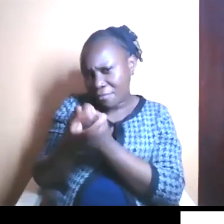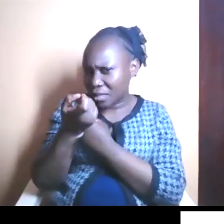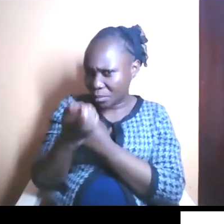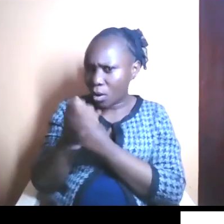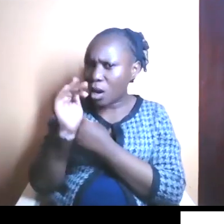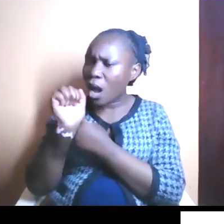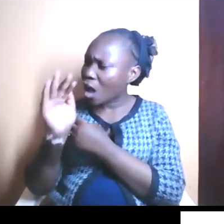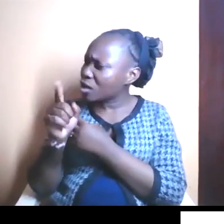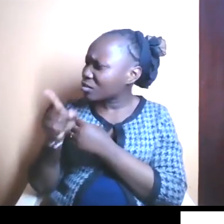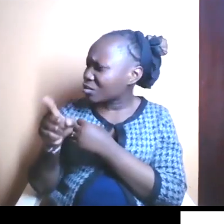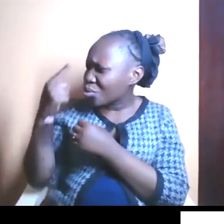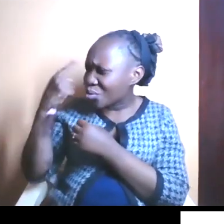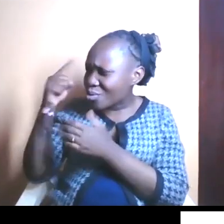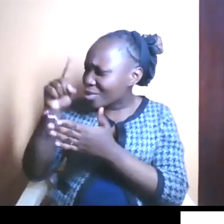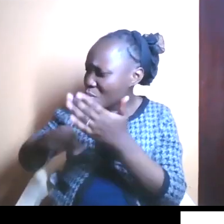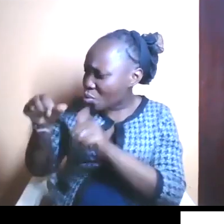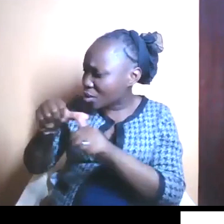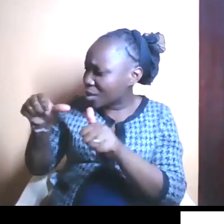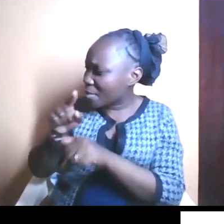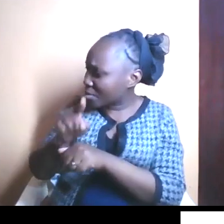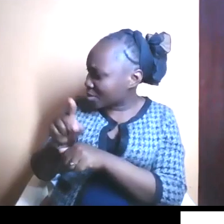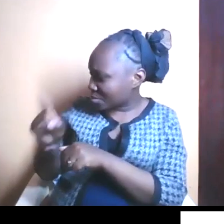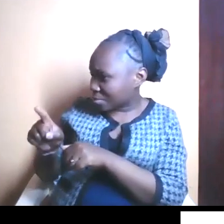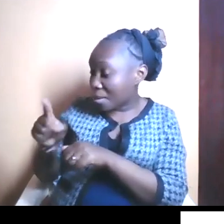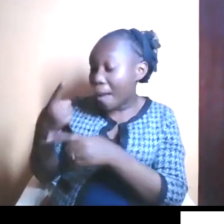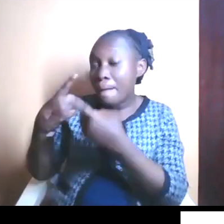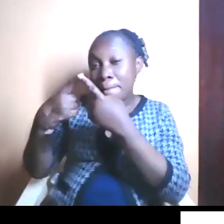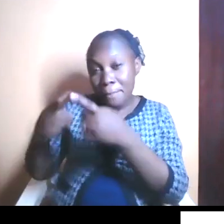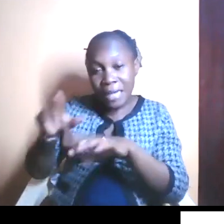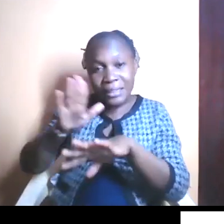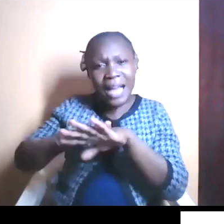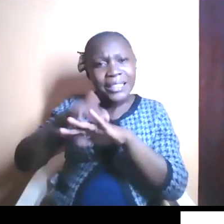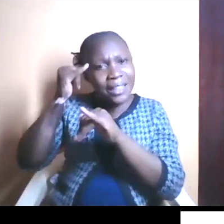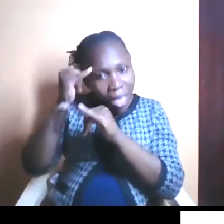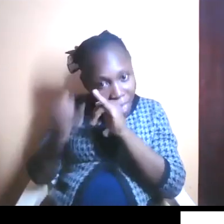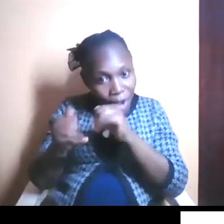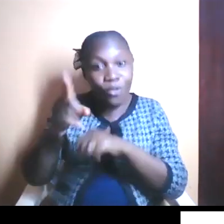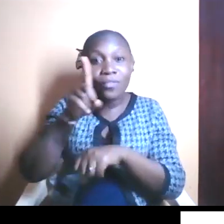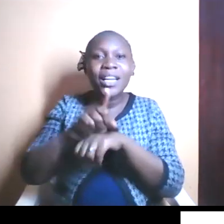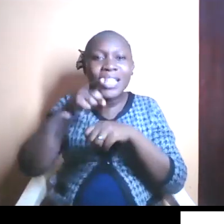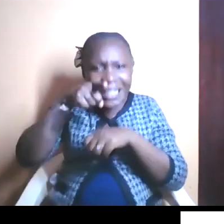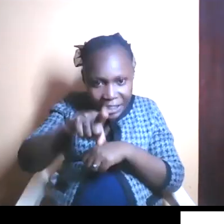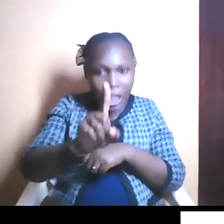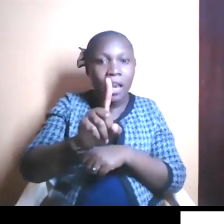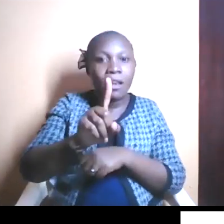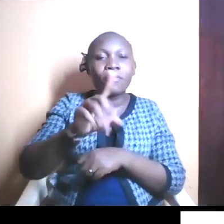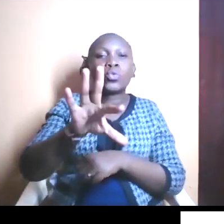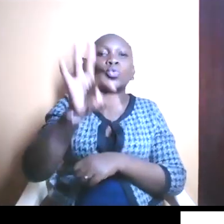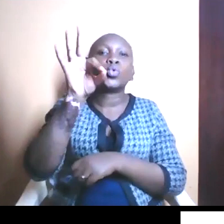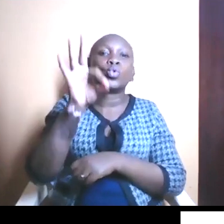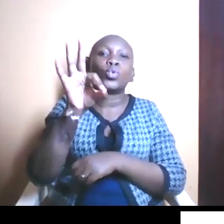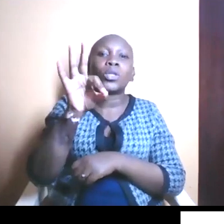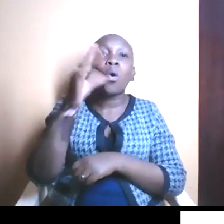you think about this? But at the end of the day, you get to choose because most contracts are written as an